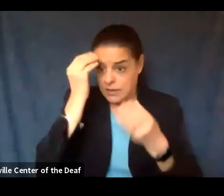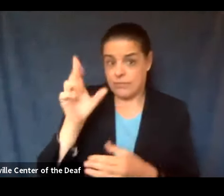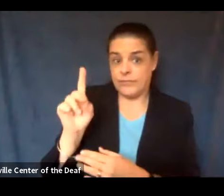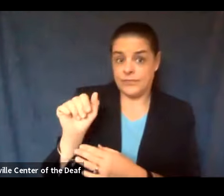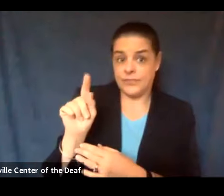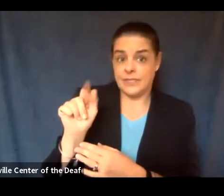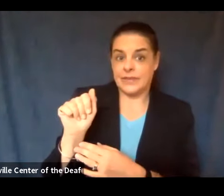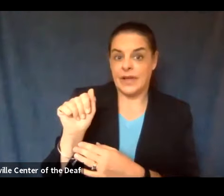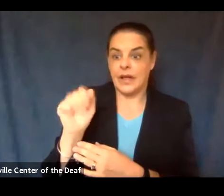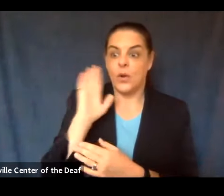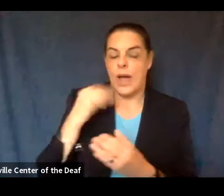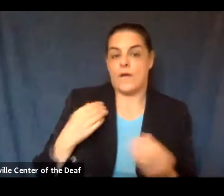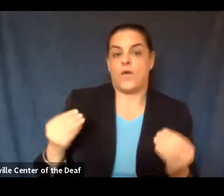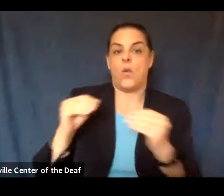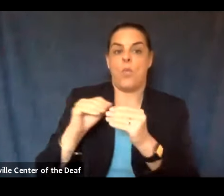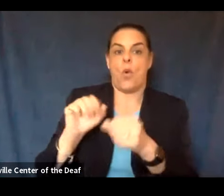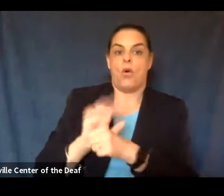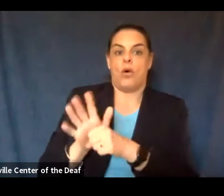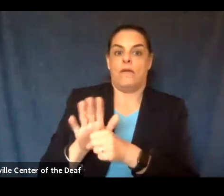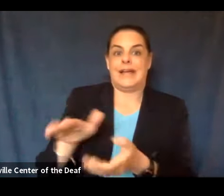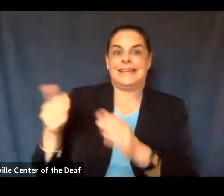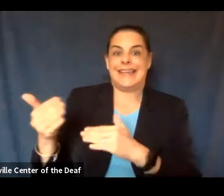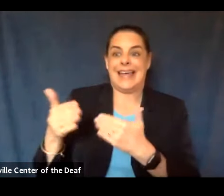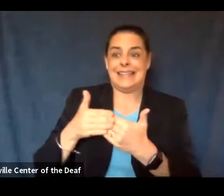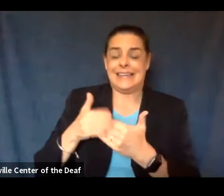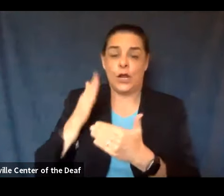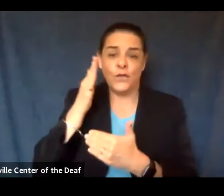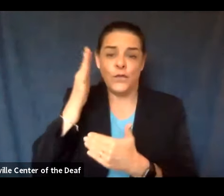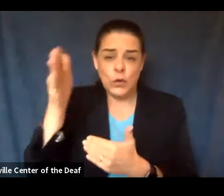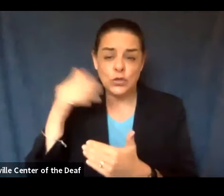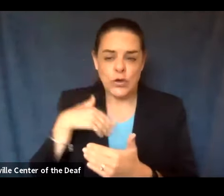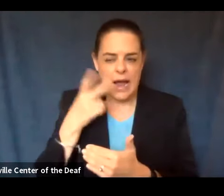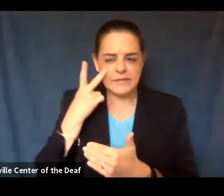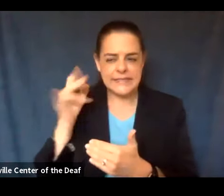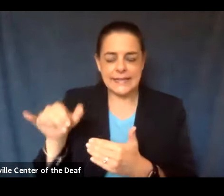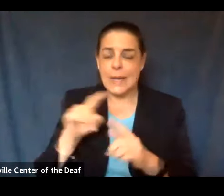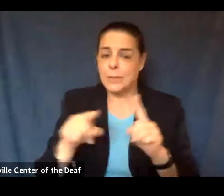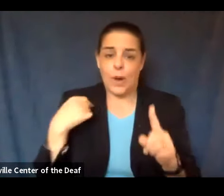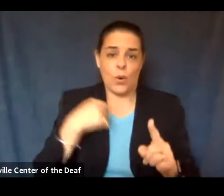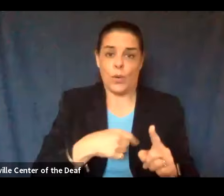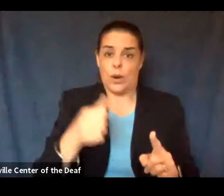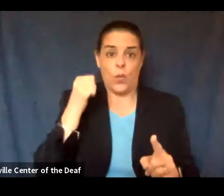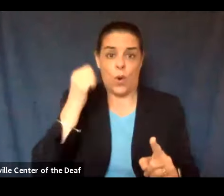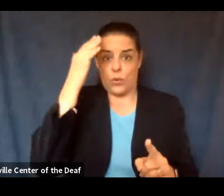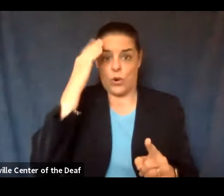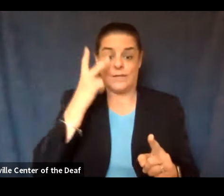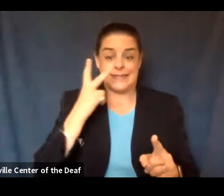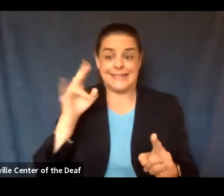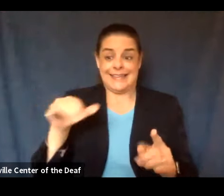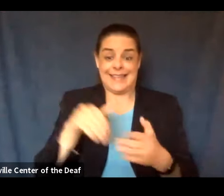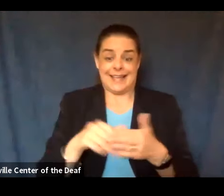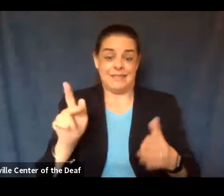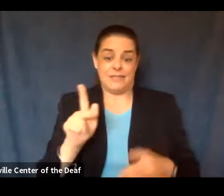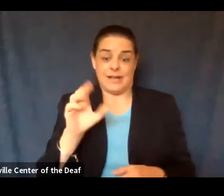there'll be an increase in COVID-19 deaths in the near future. We won't know if we're going to see that here in Knox County or